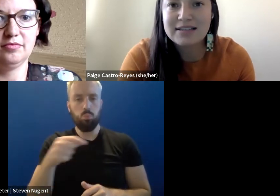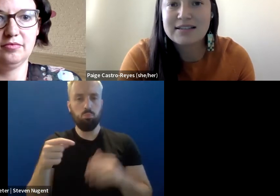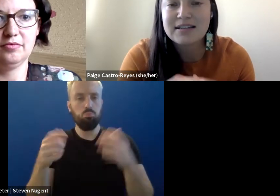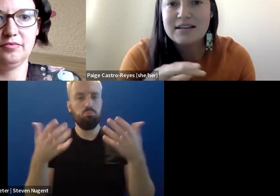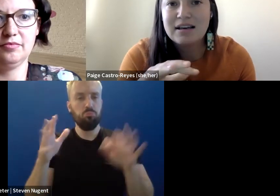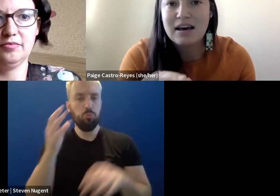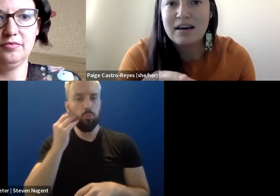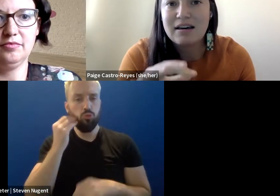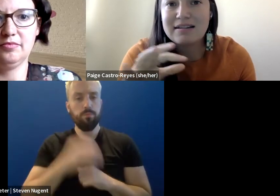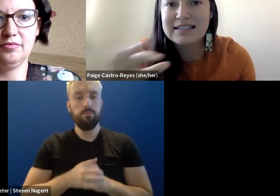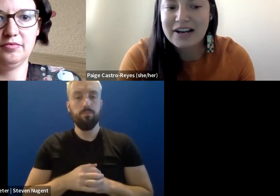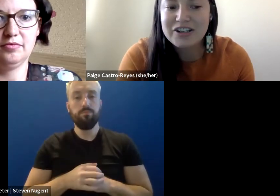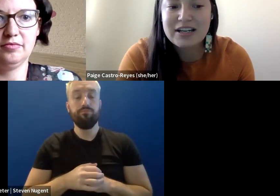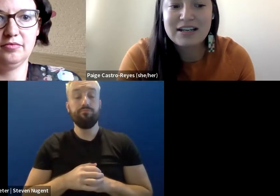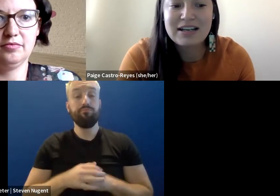of this